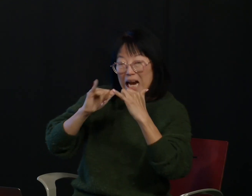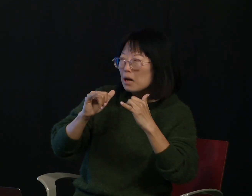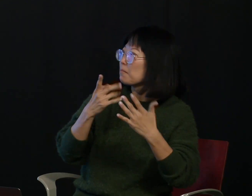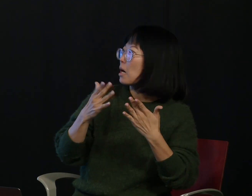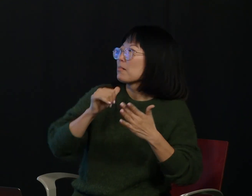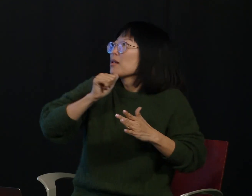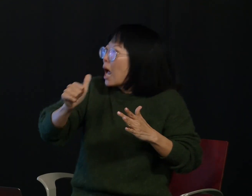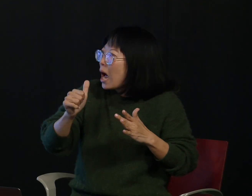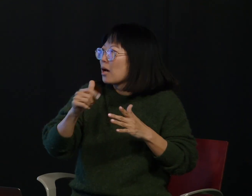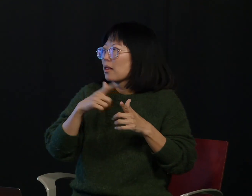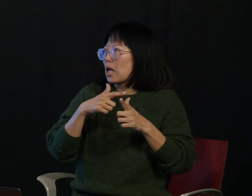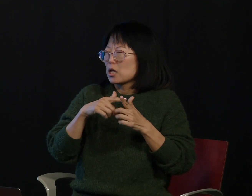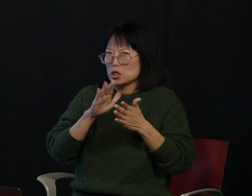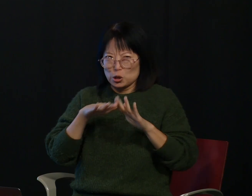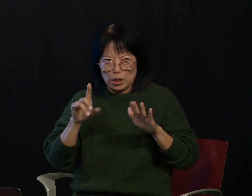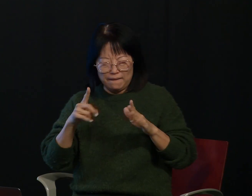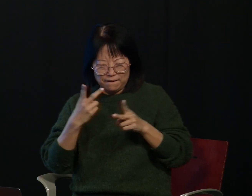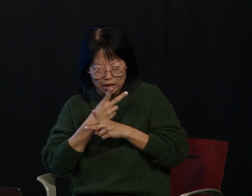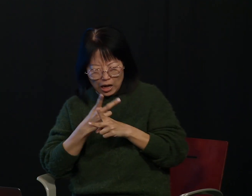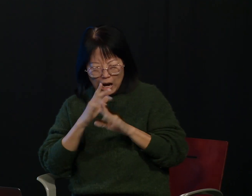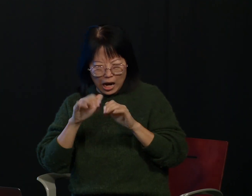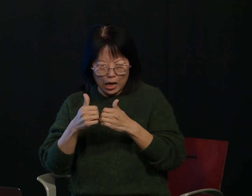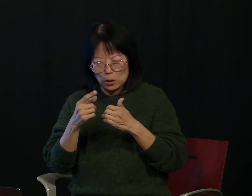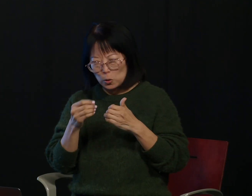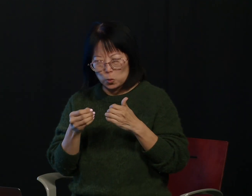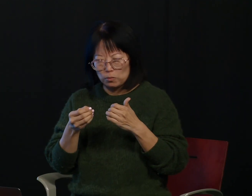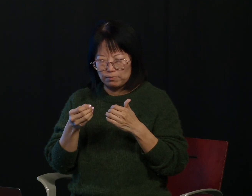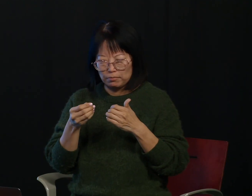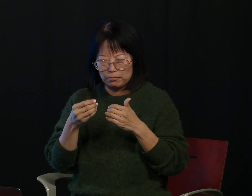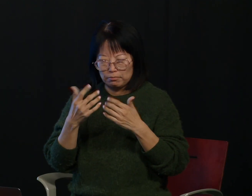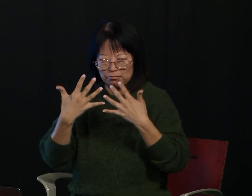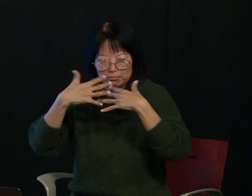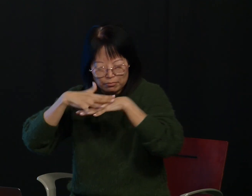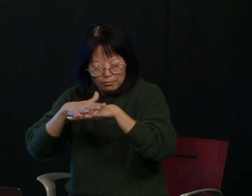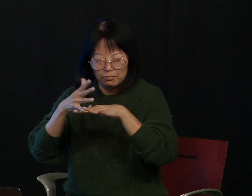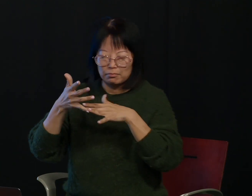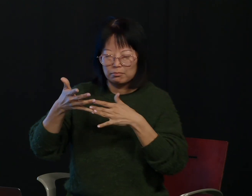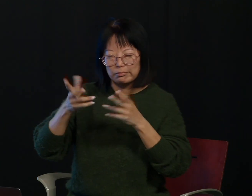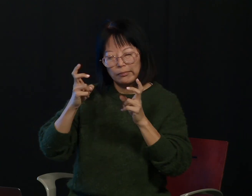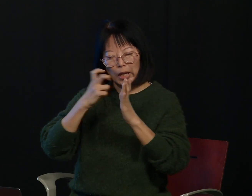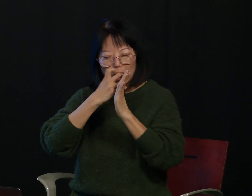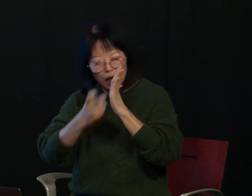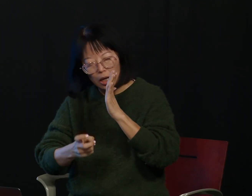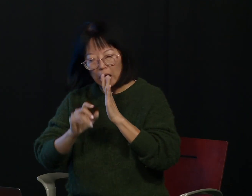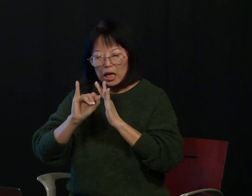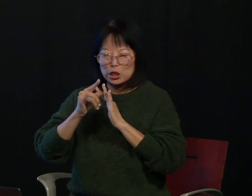have the same norms or sometimes different cultural values. And we are mainstreamed